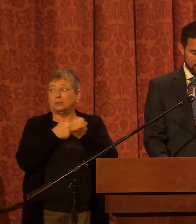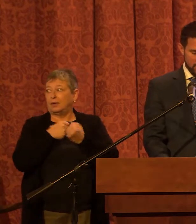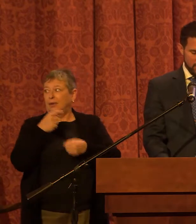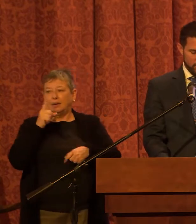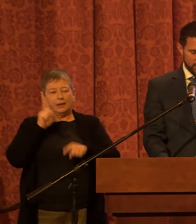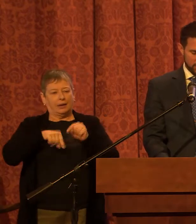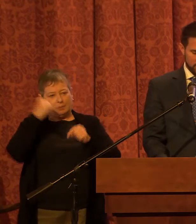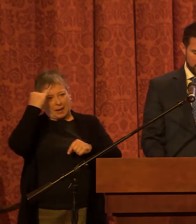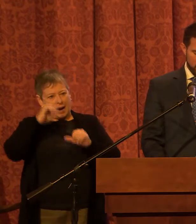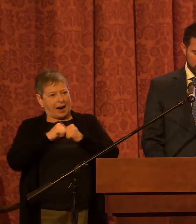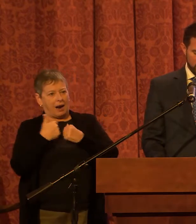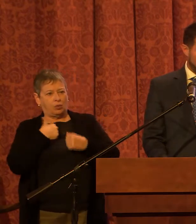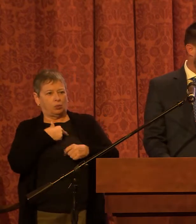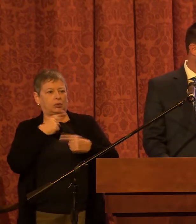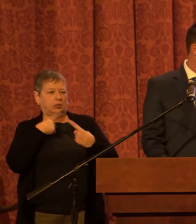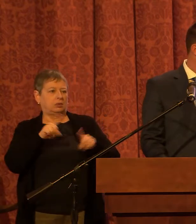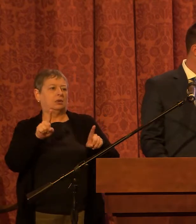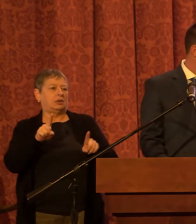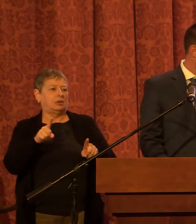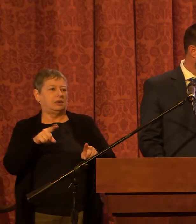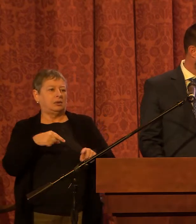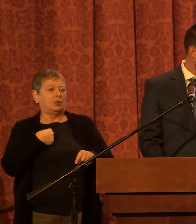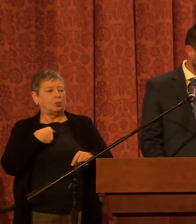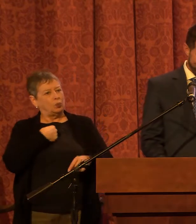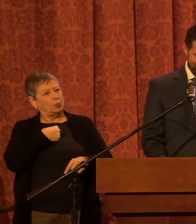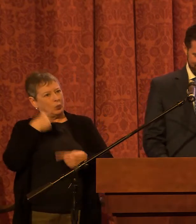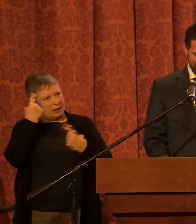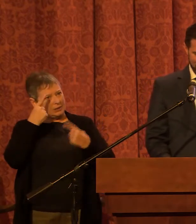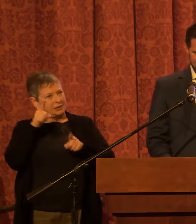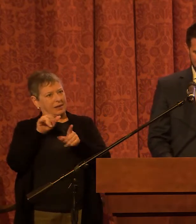day. We consider them all to be part of our family.